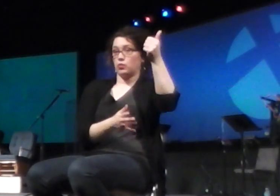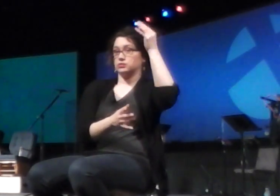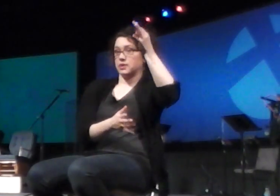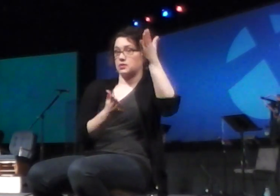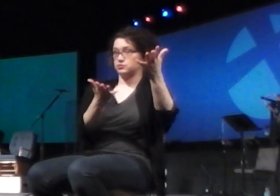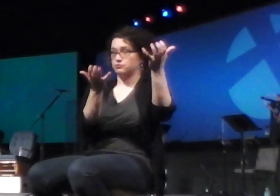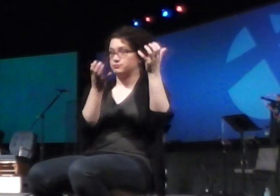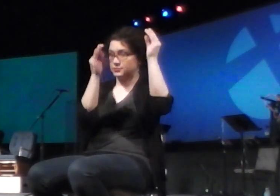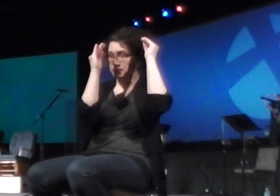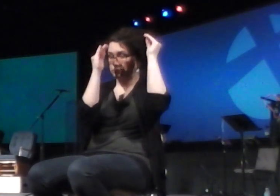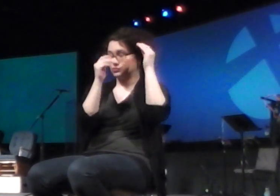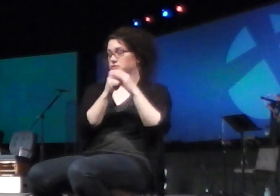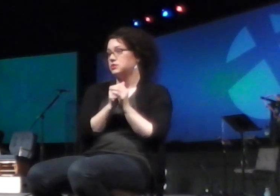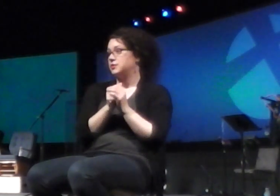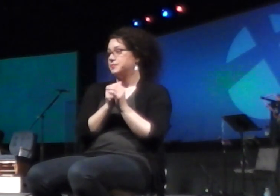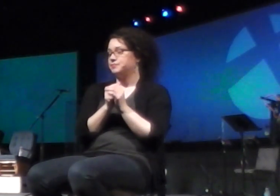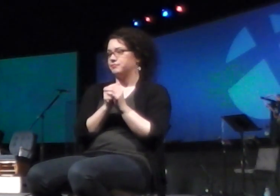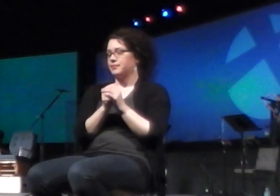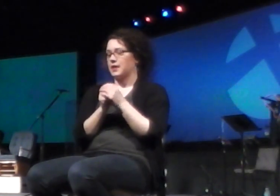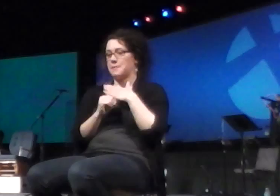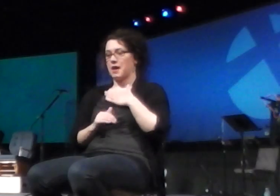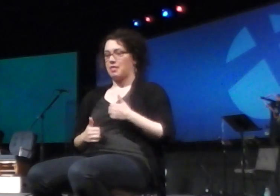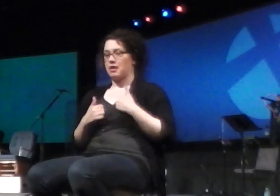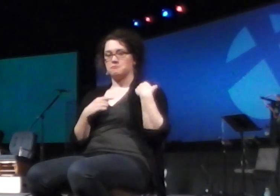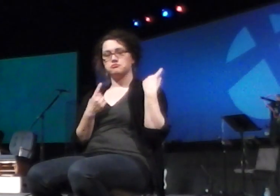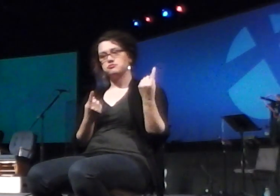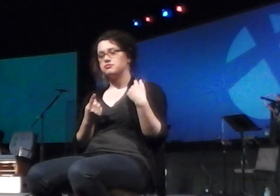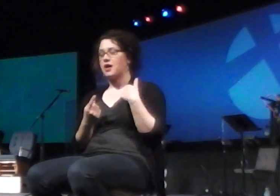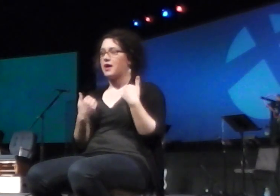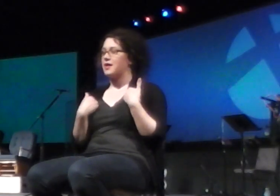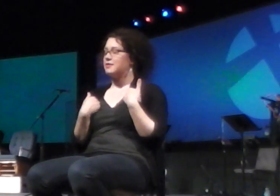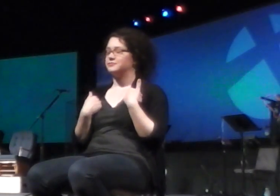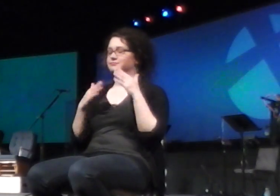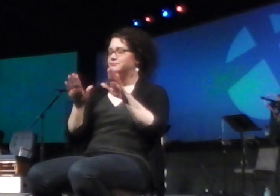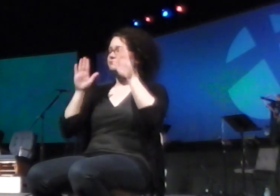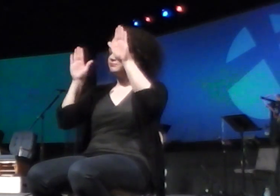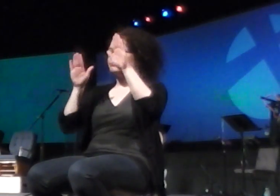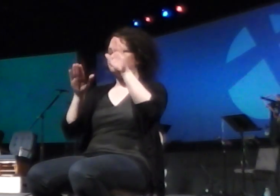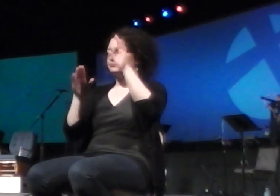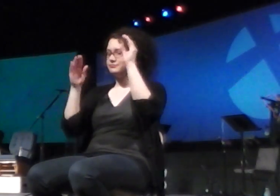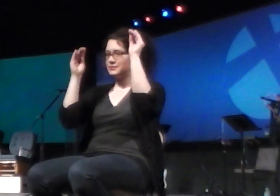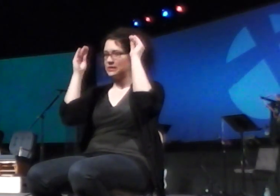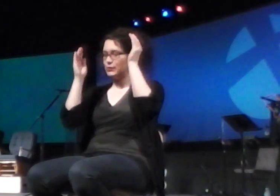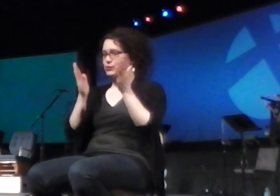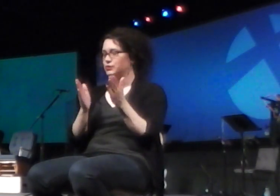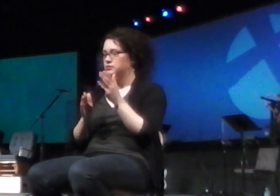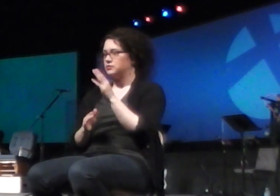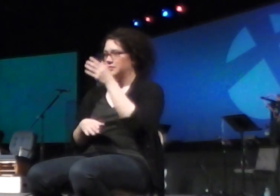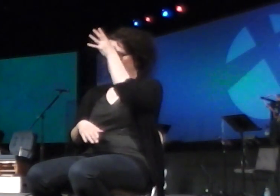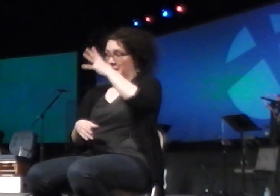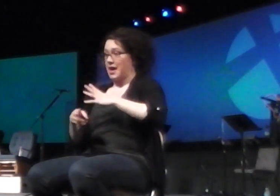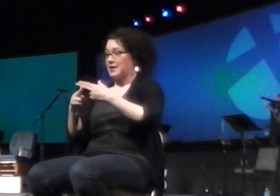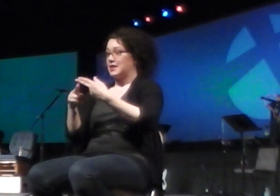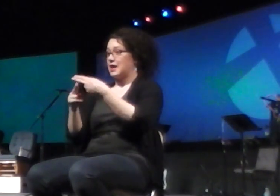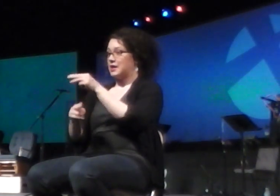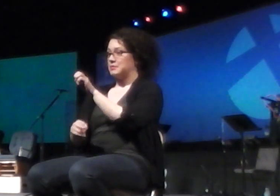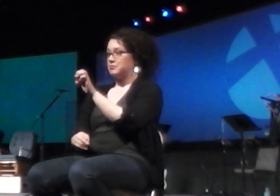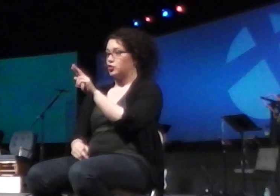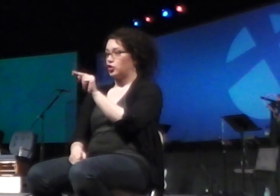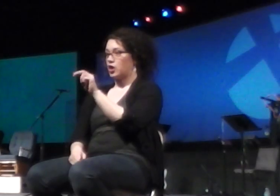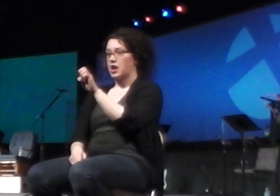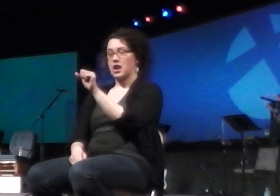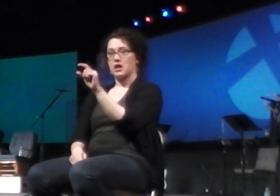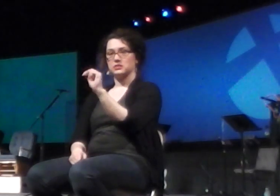for whatever reason, I've had some great mentors over my life. A man named Ernest who helped me learn how to play sports and lift weights when I was